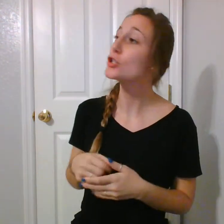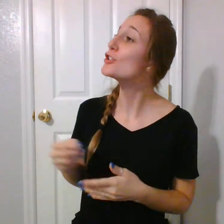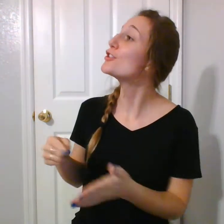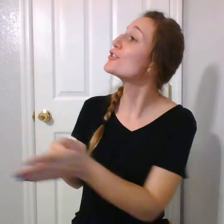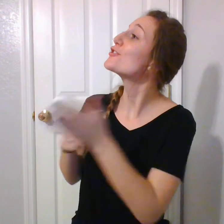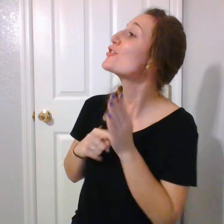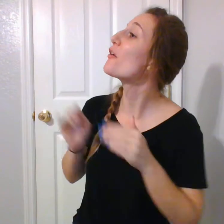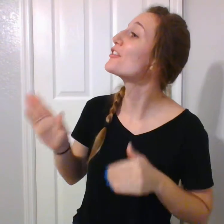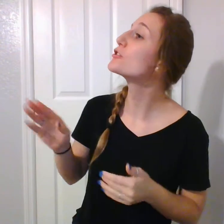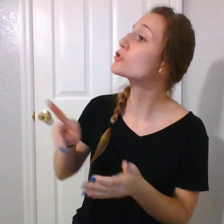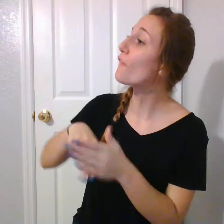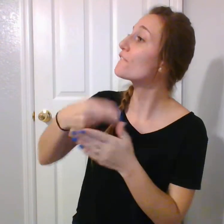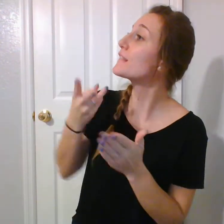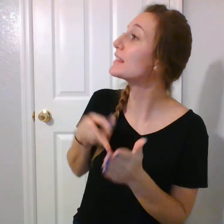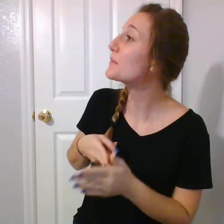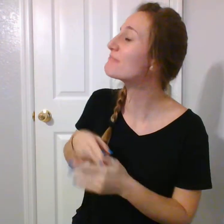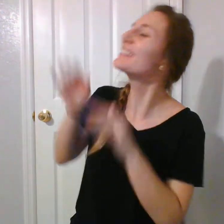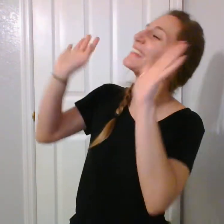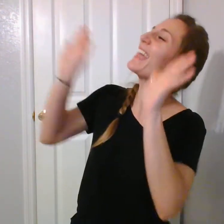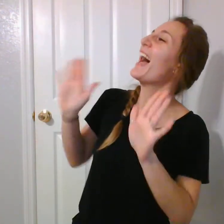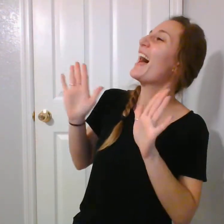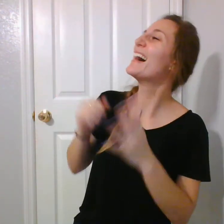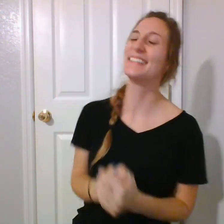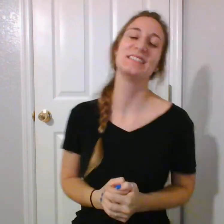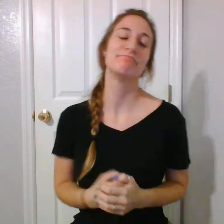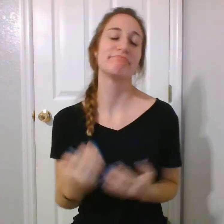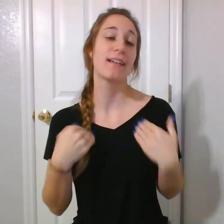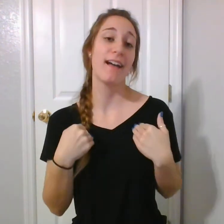Yeah! We also have a water slide out here. I like to say it's for the kids, but it's really for